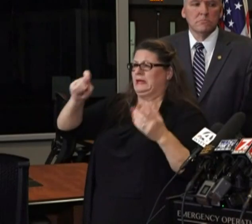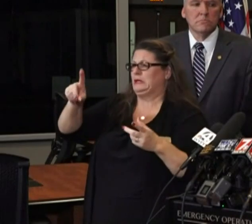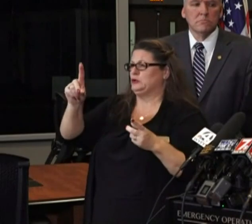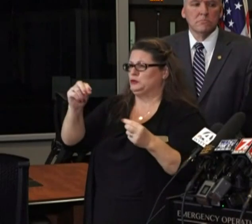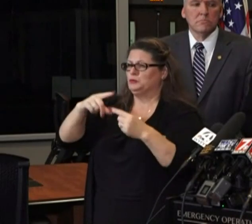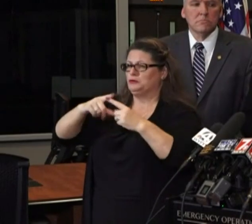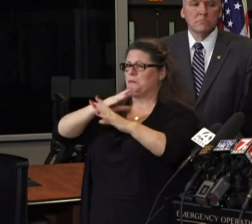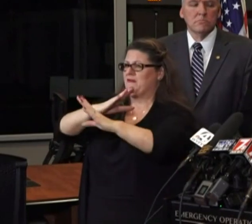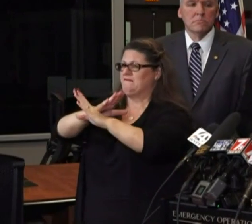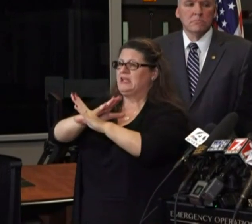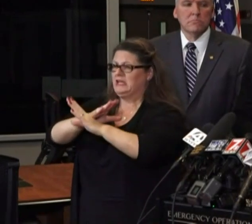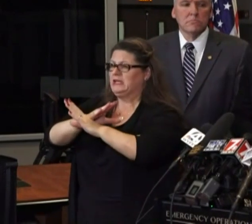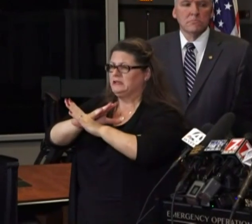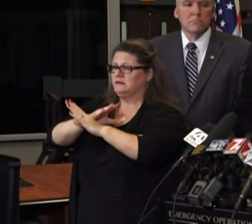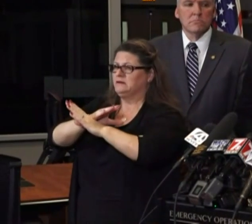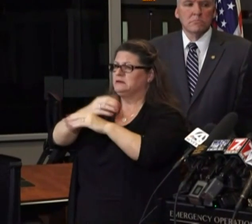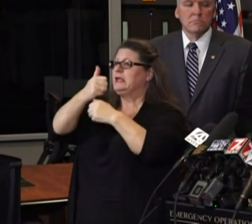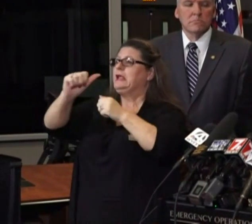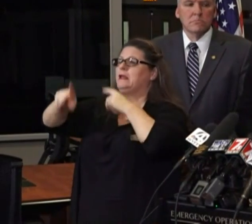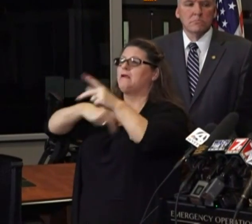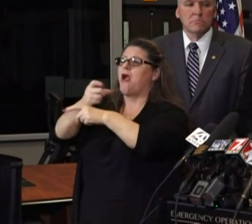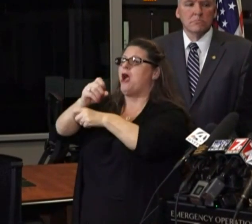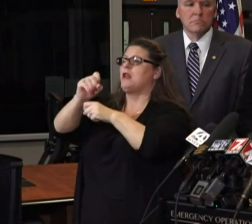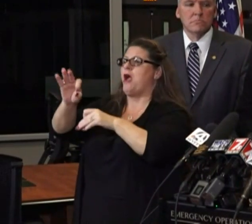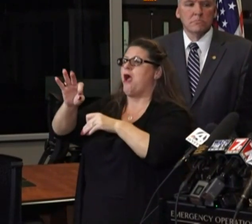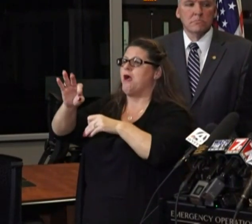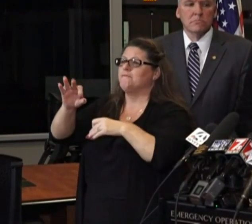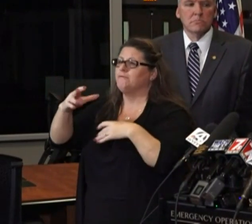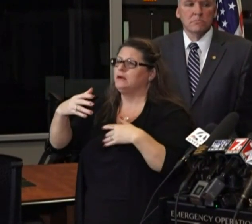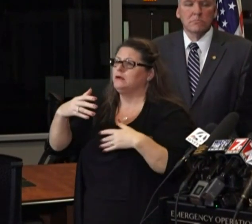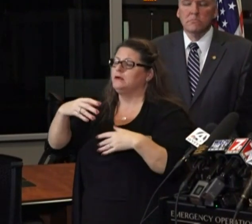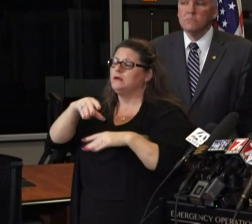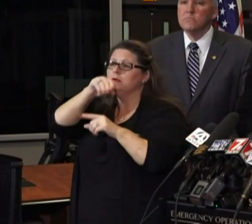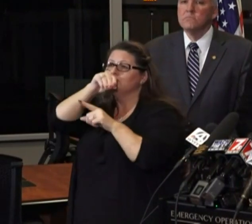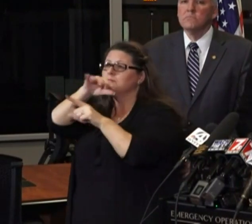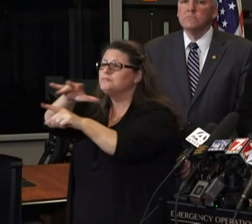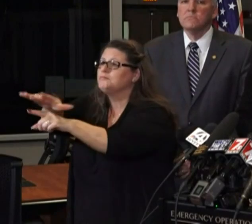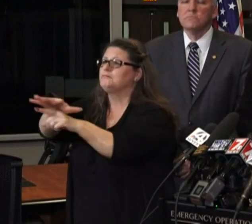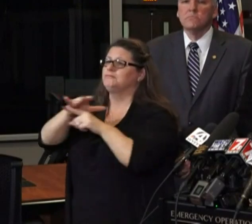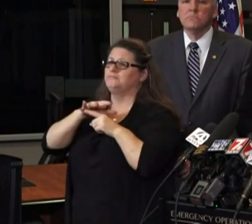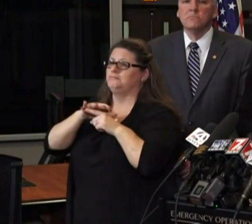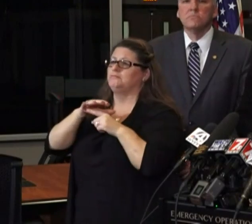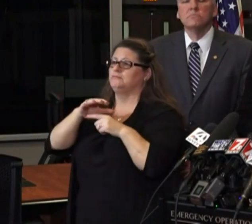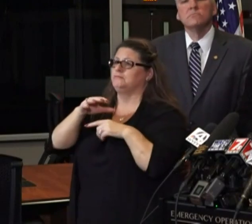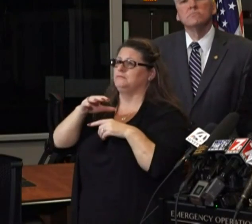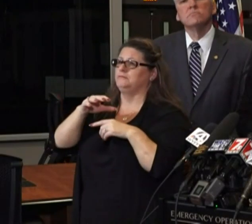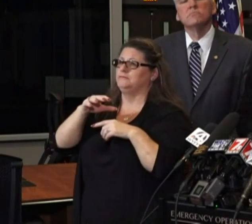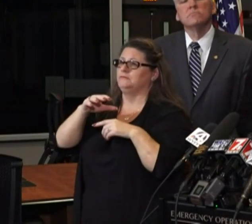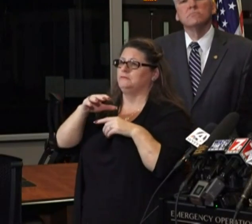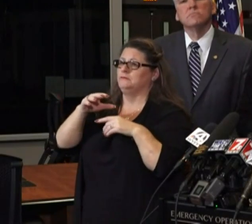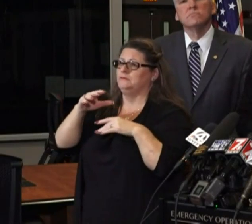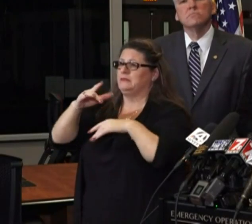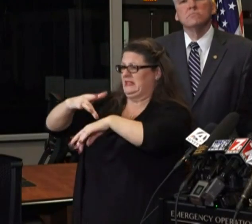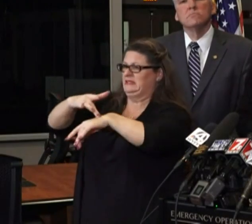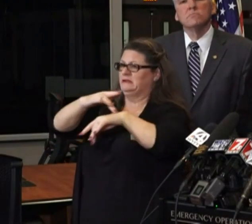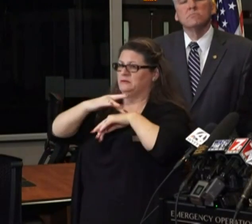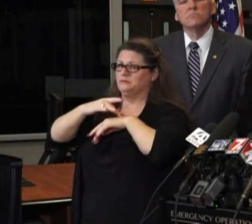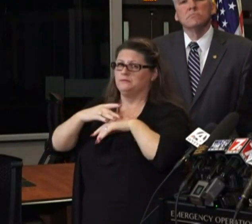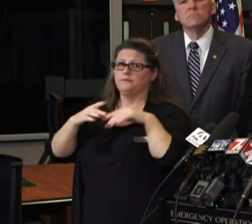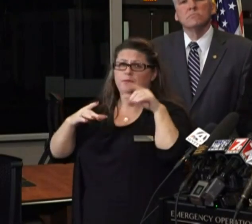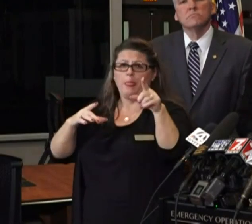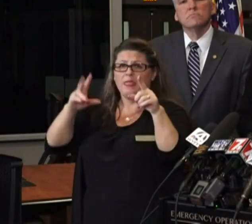spread of respiratory illnesses that are spread by respiratory droplets. And Governor McMaster, have you had any conversations with the Vice